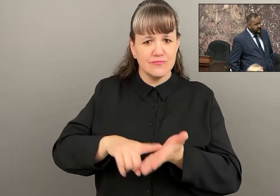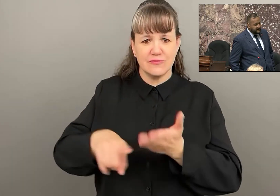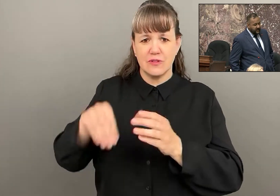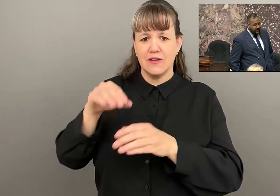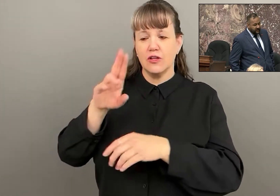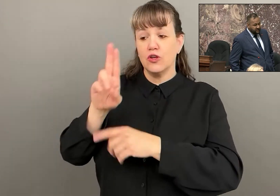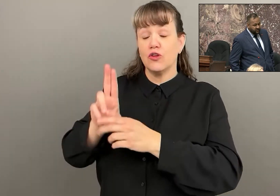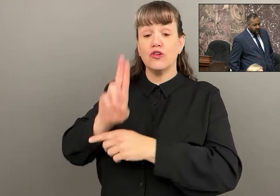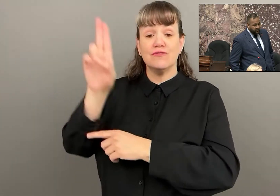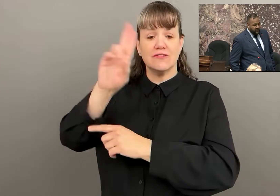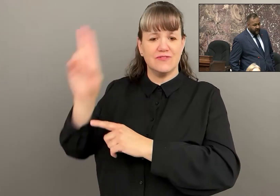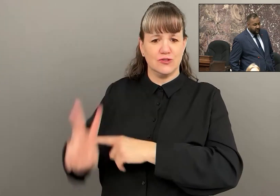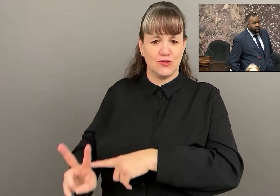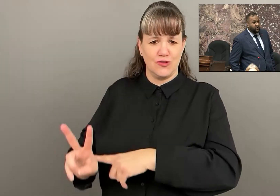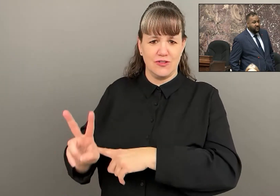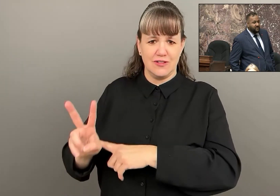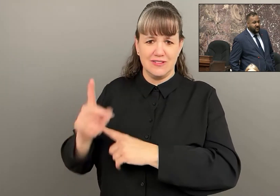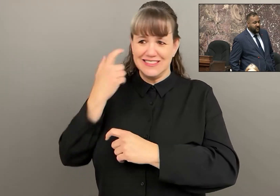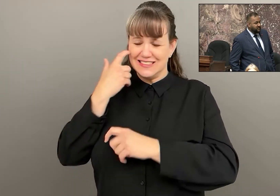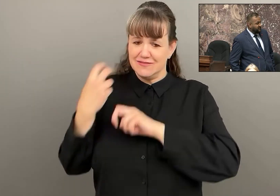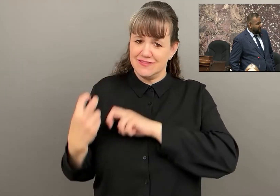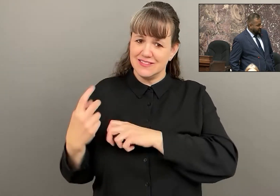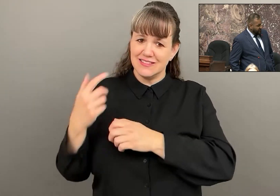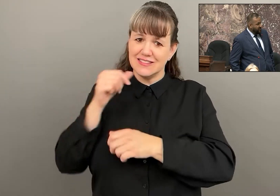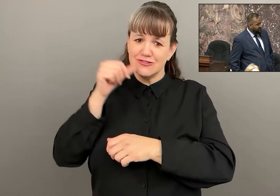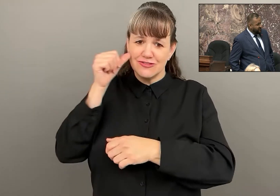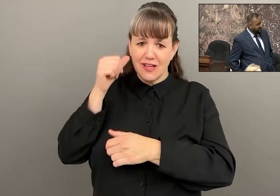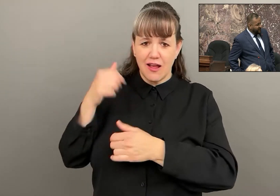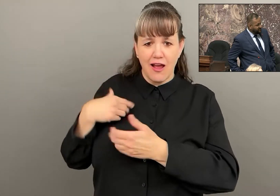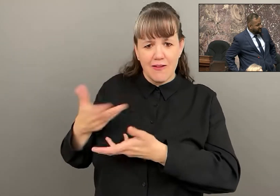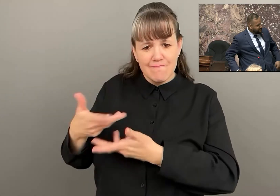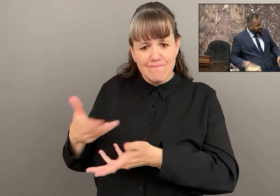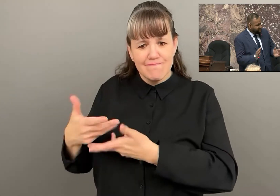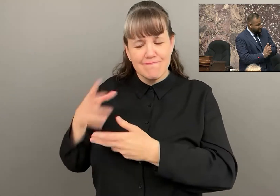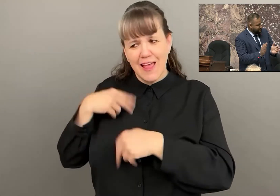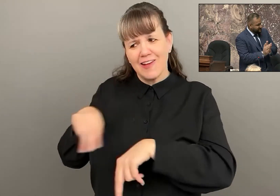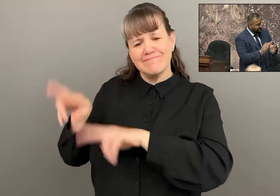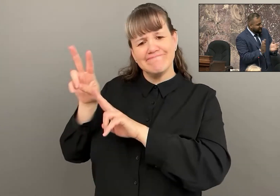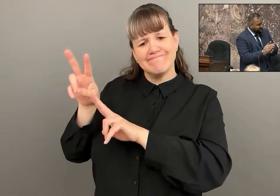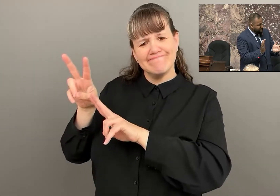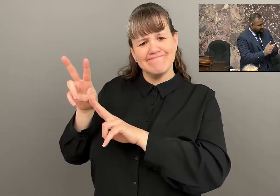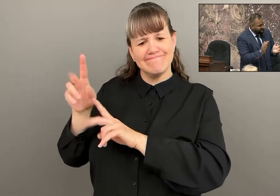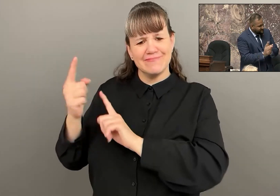me, and I just hope the House will join me in making Doug feel very welcome here today.